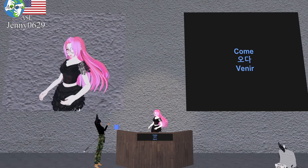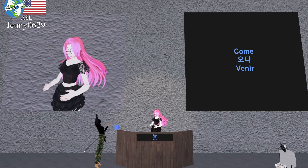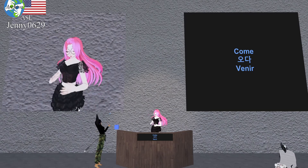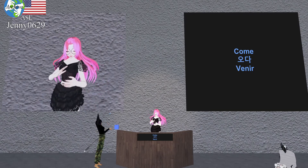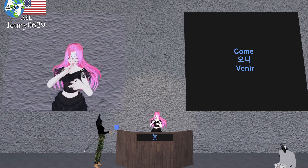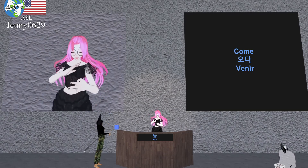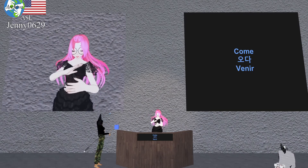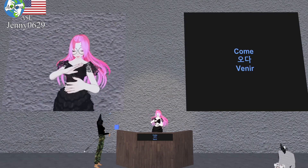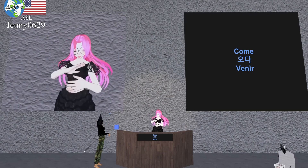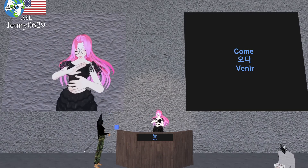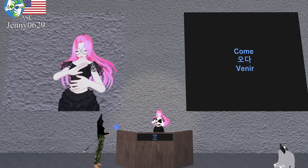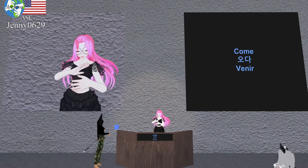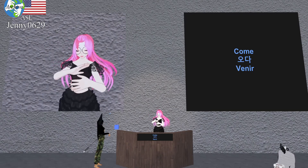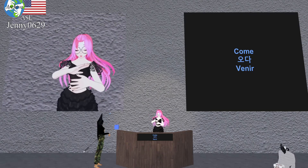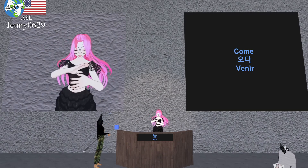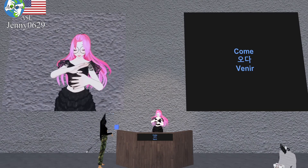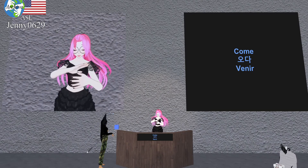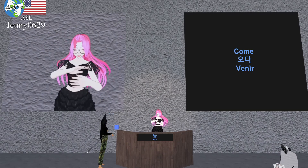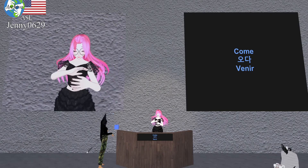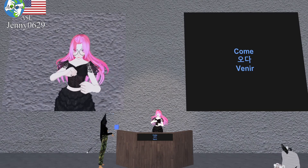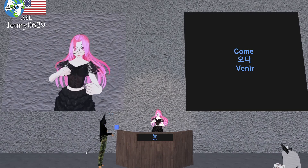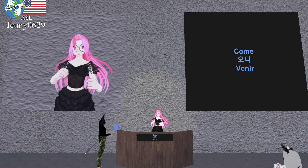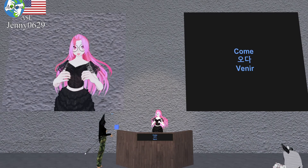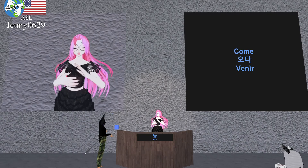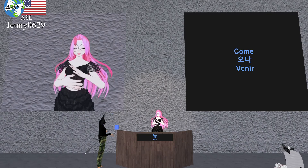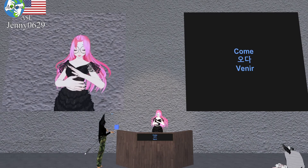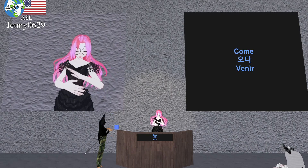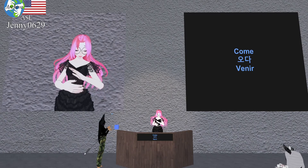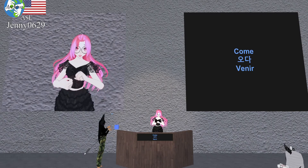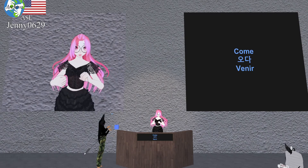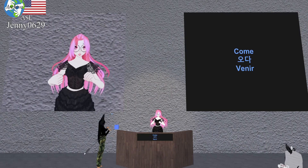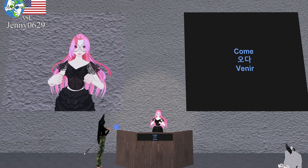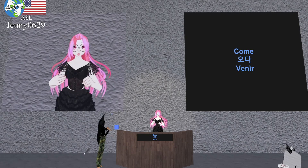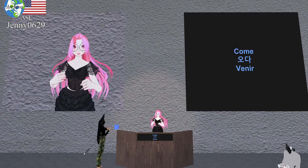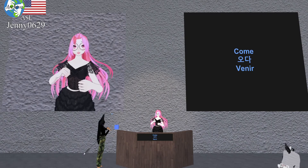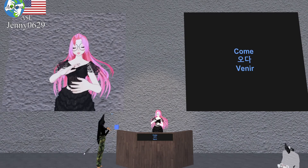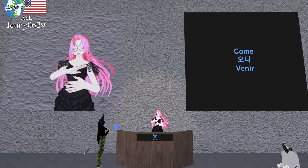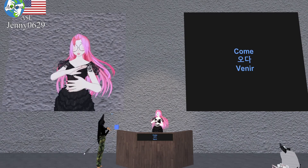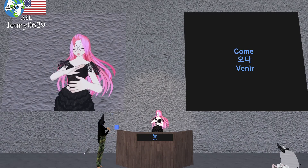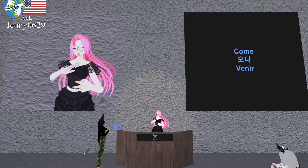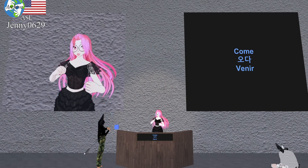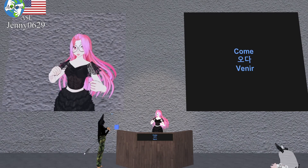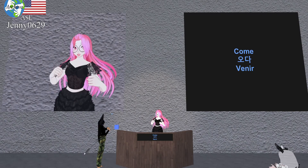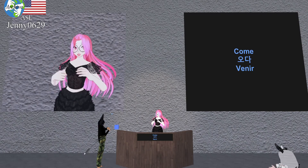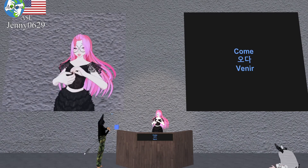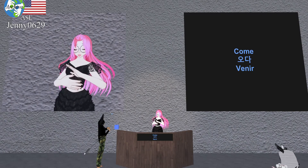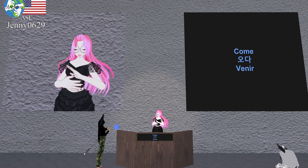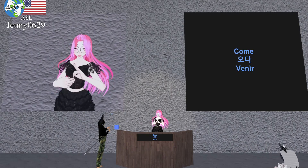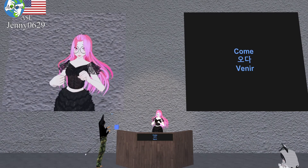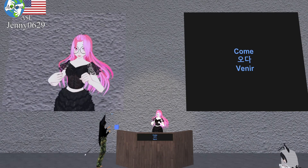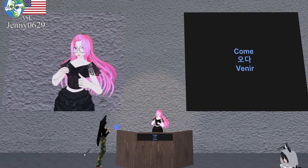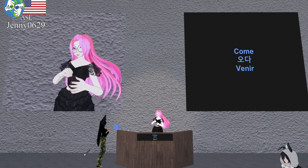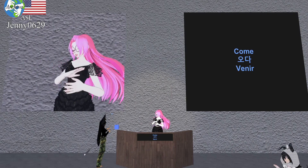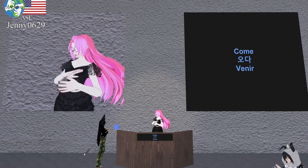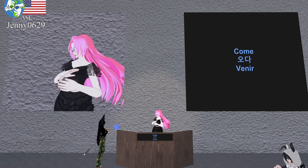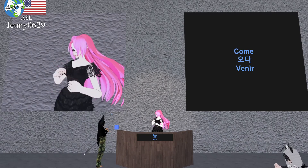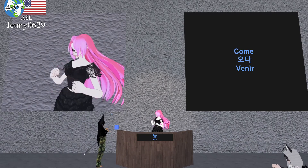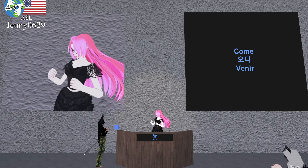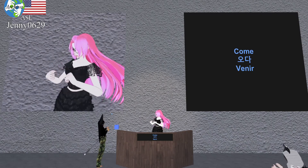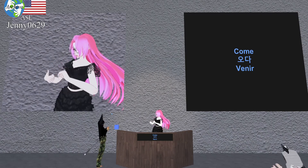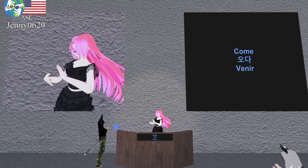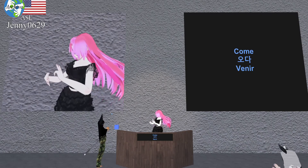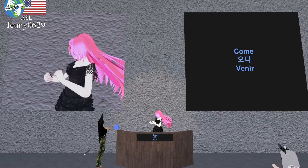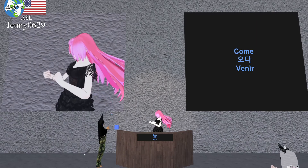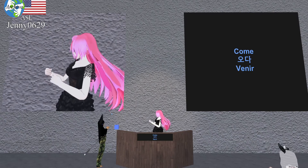story. So that's going to be with open hands. Closing to that Mamma